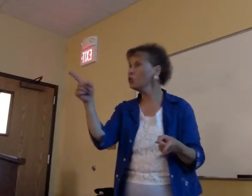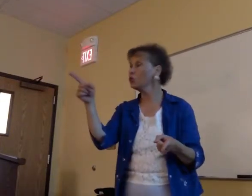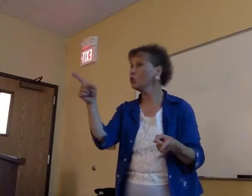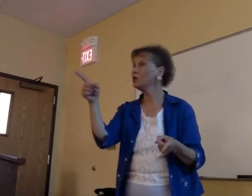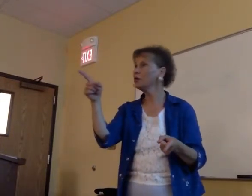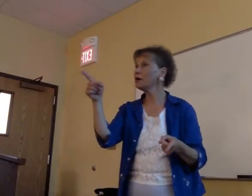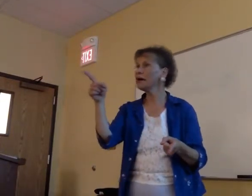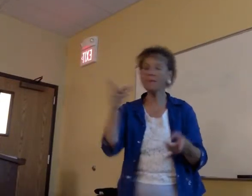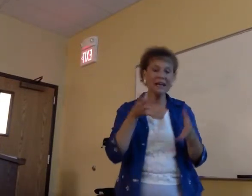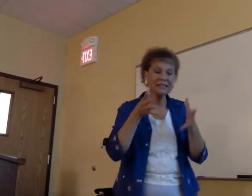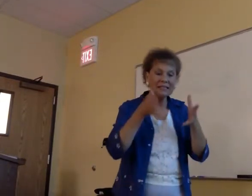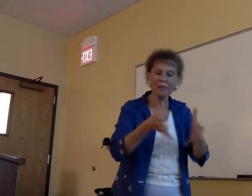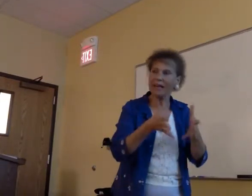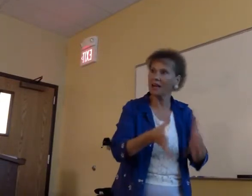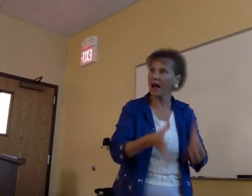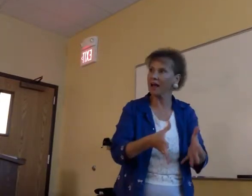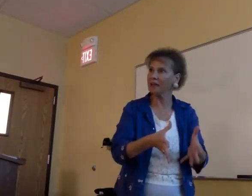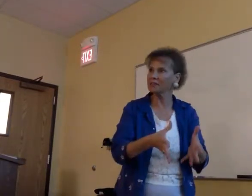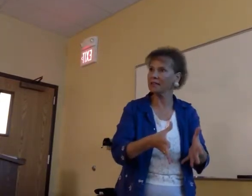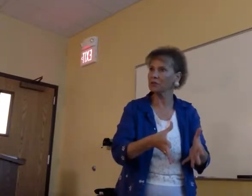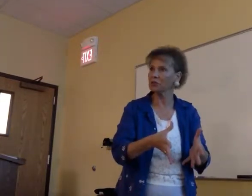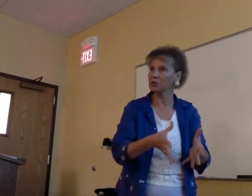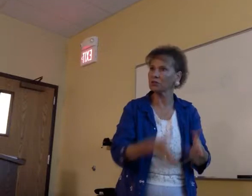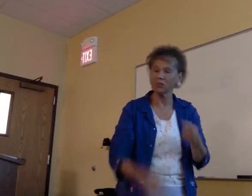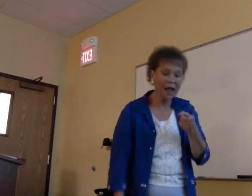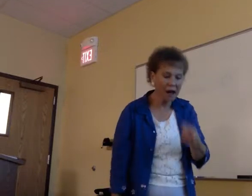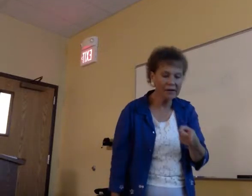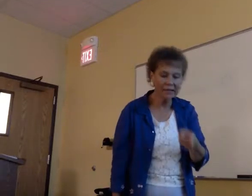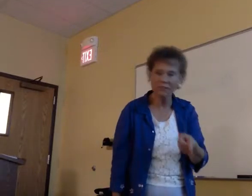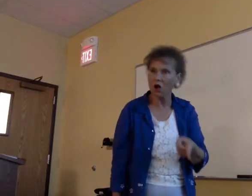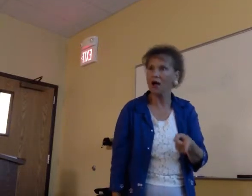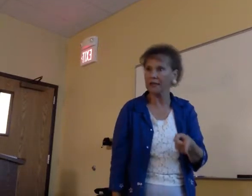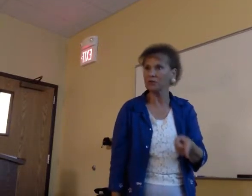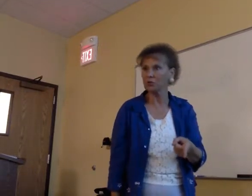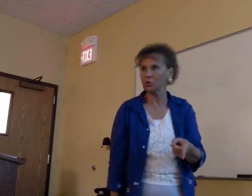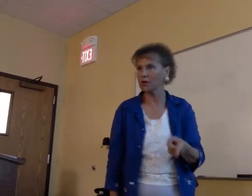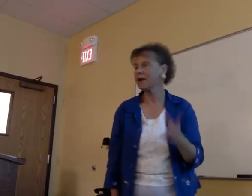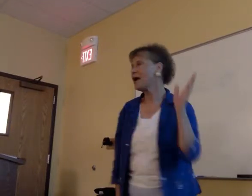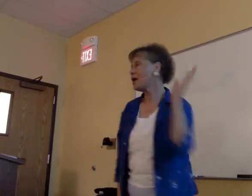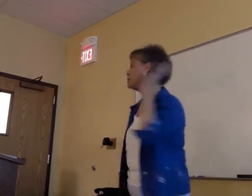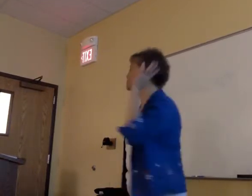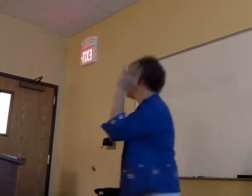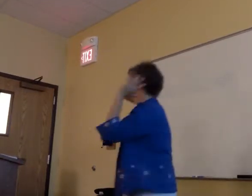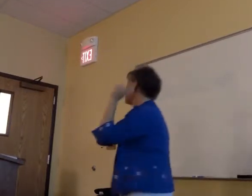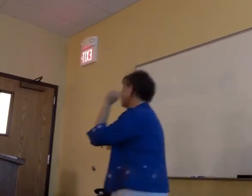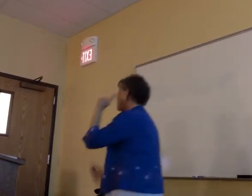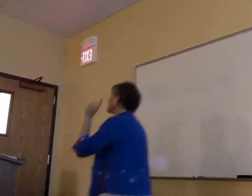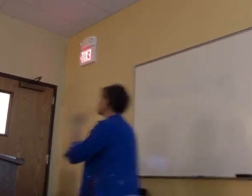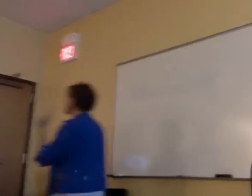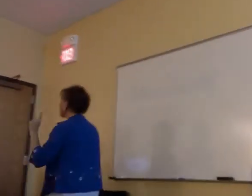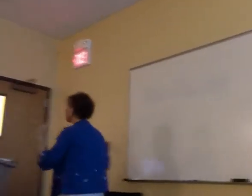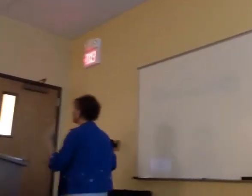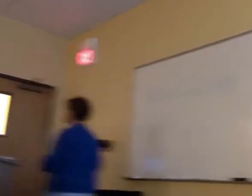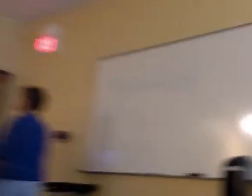you, all right, because he's making eye contact with the girl. So now he's talking to her. And we'll watch some, and we'll